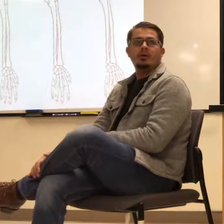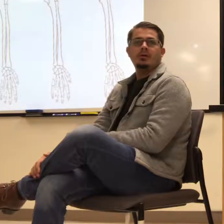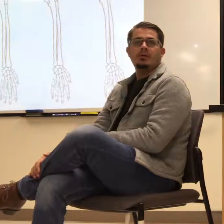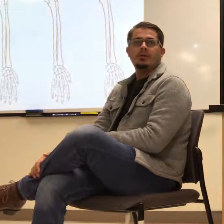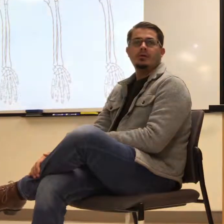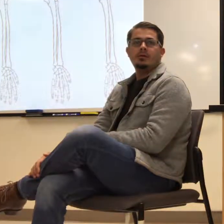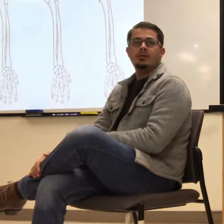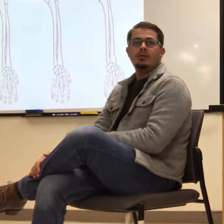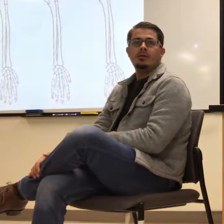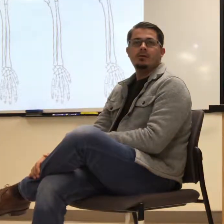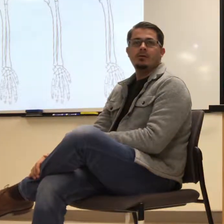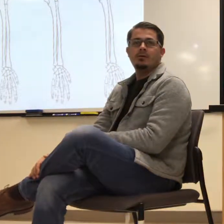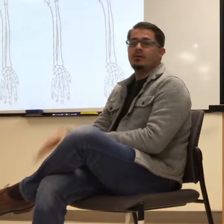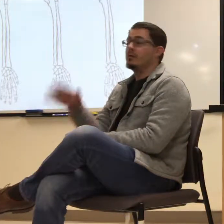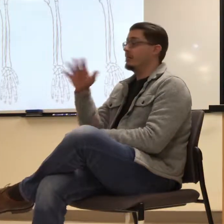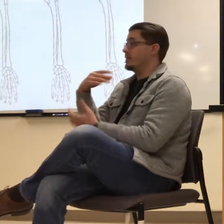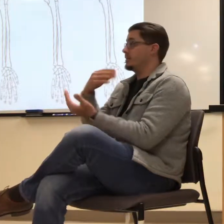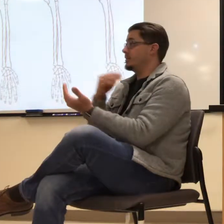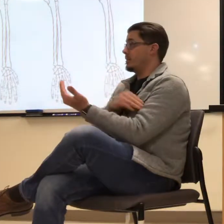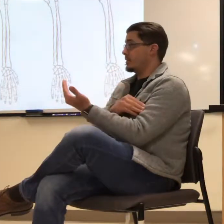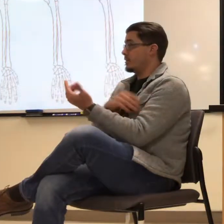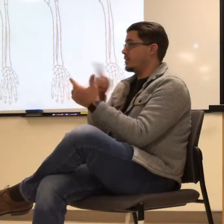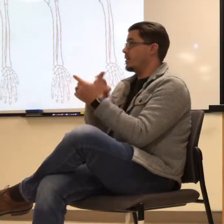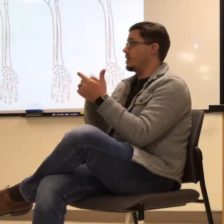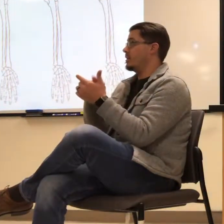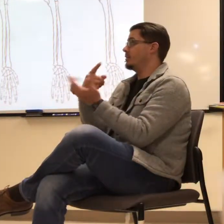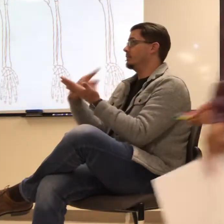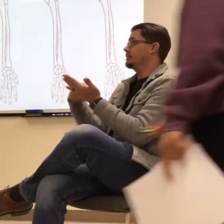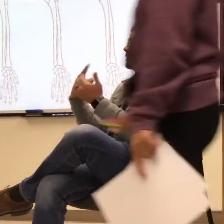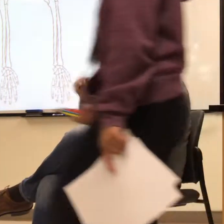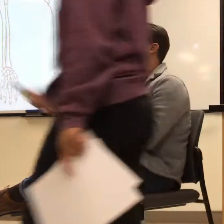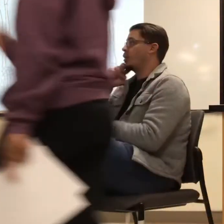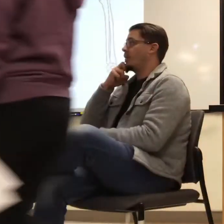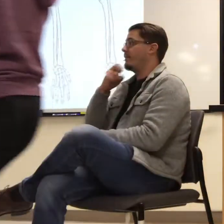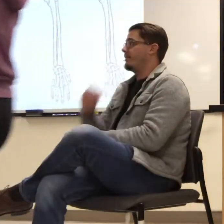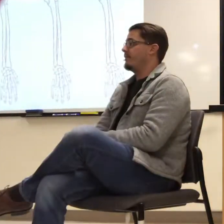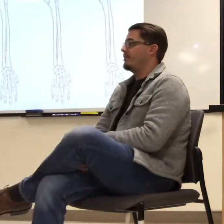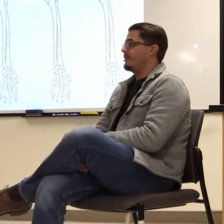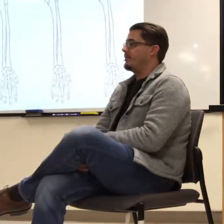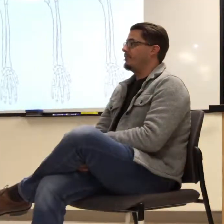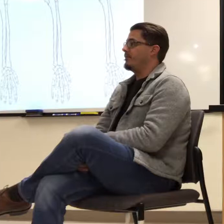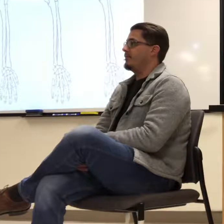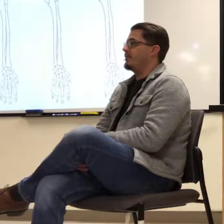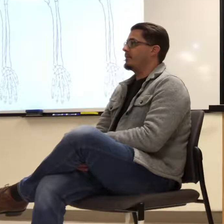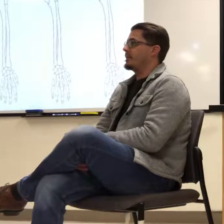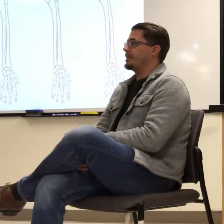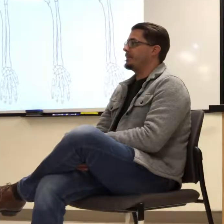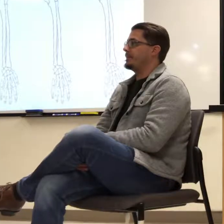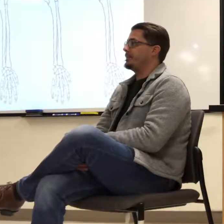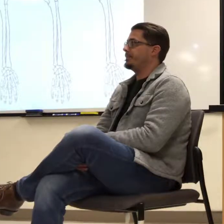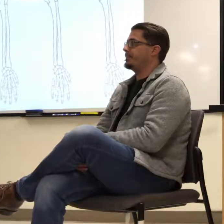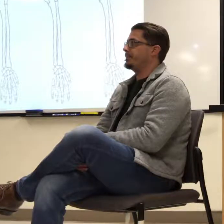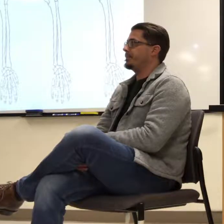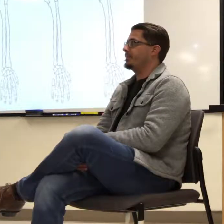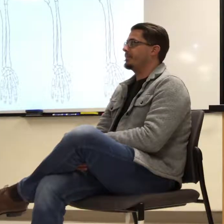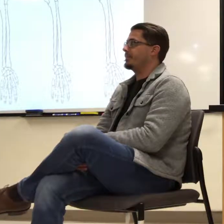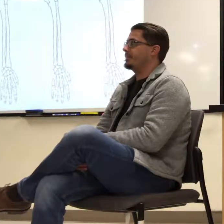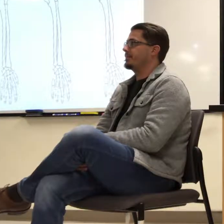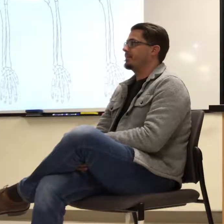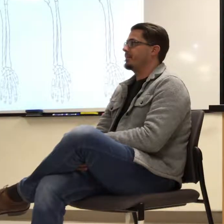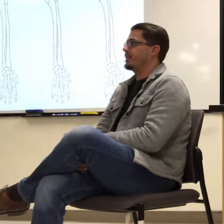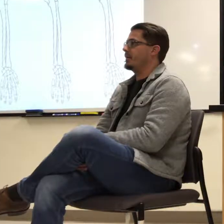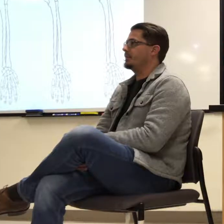finish muscles and move on to nerves. And the muscles we have to do are the posterior compartment of the forearm.